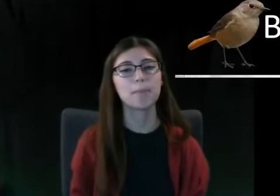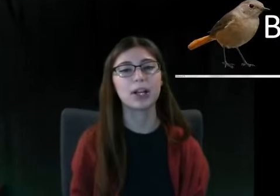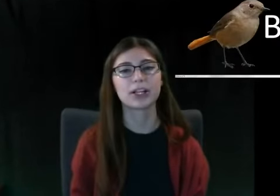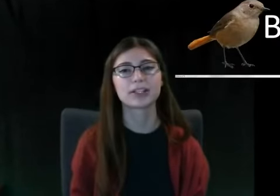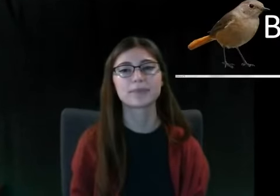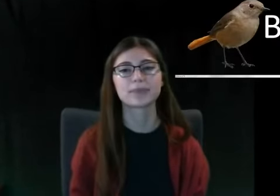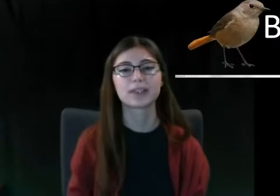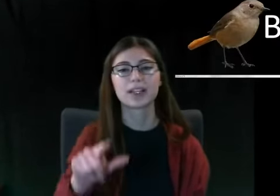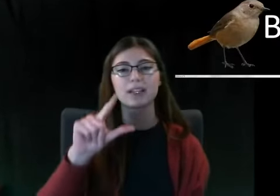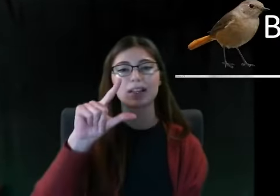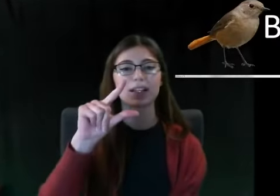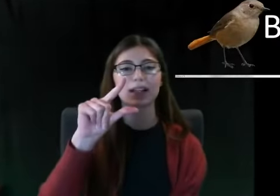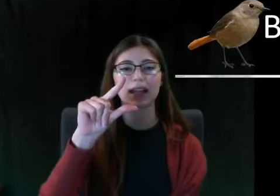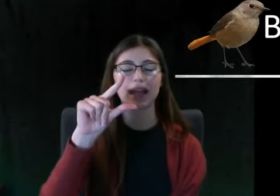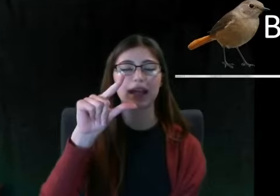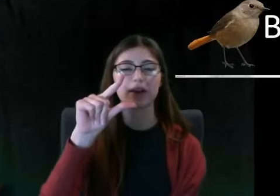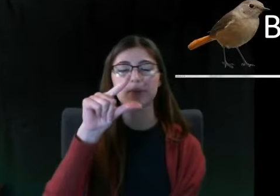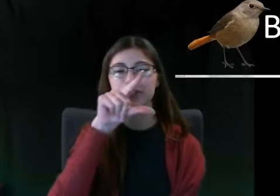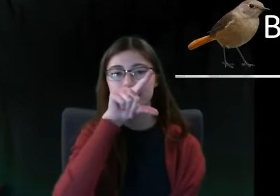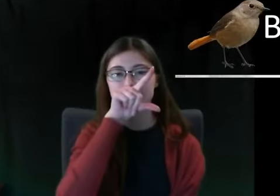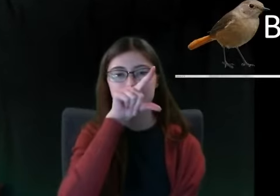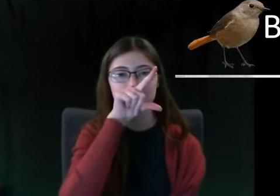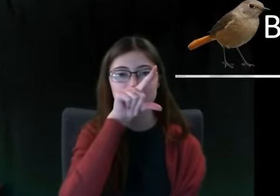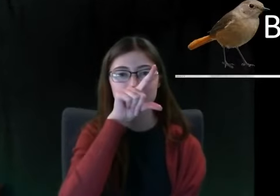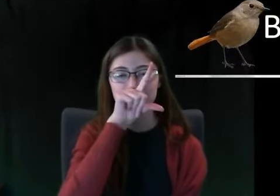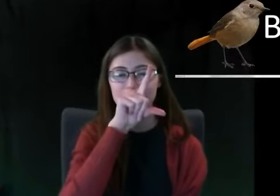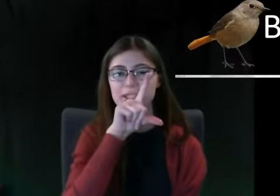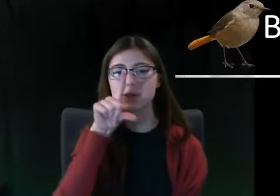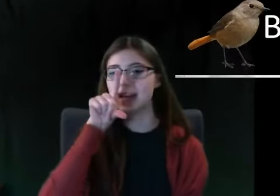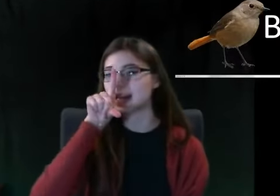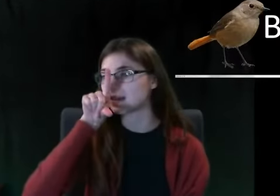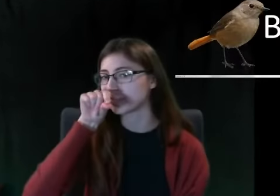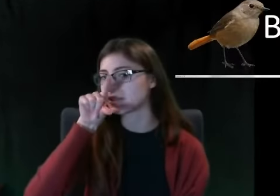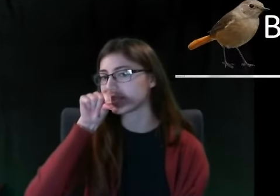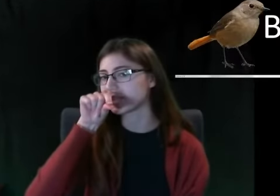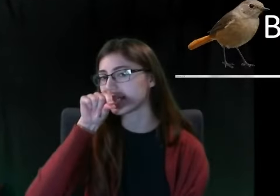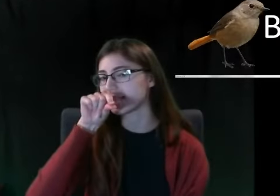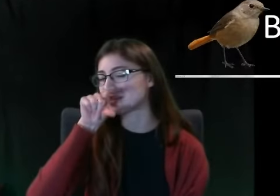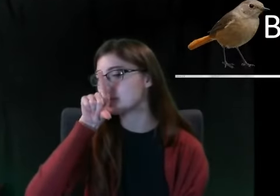Bird. A open G hand shape into a pinch G hand shape.